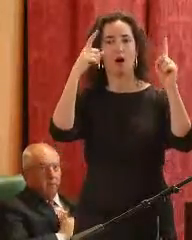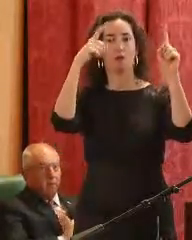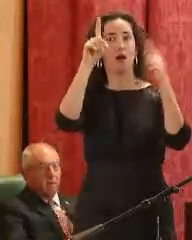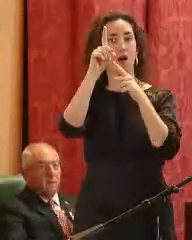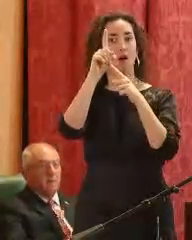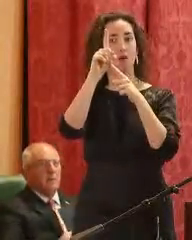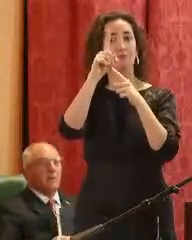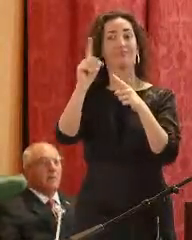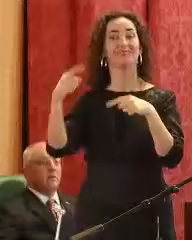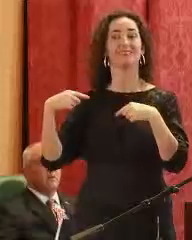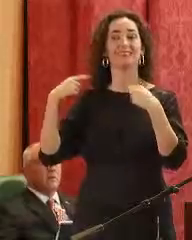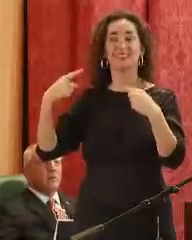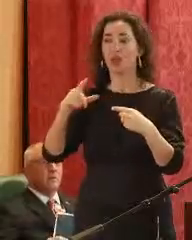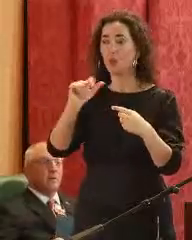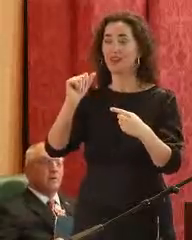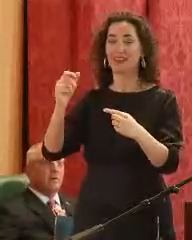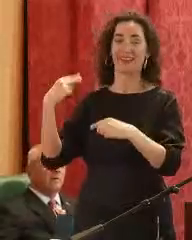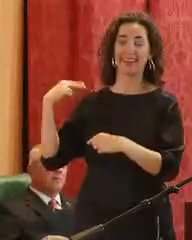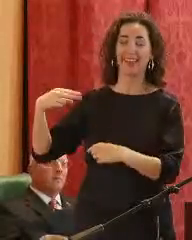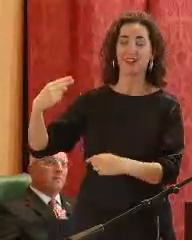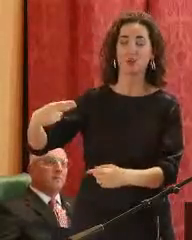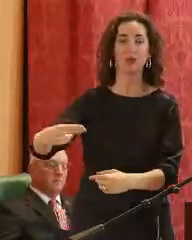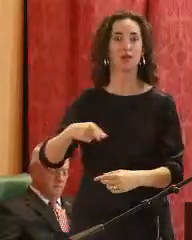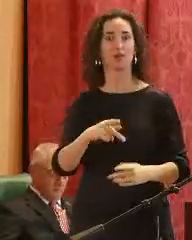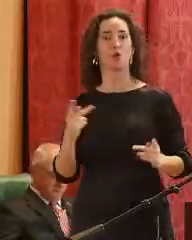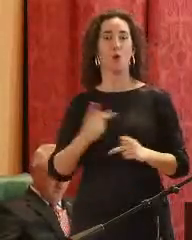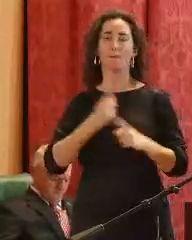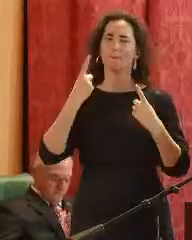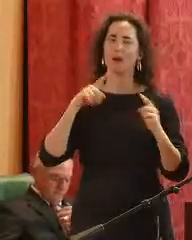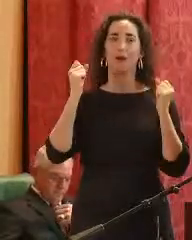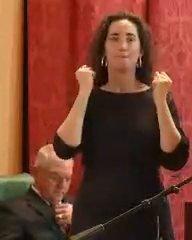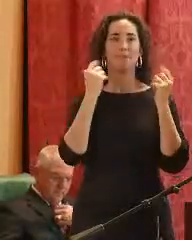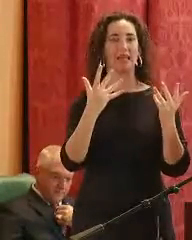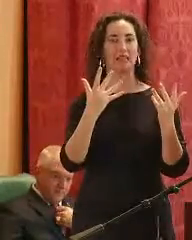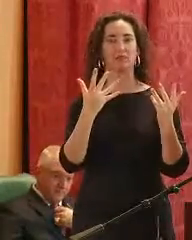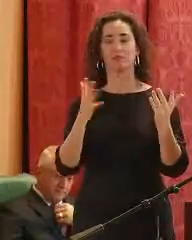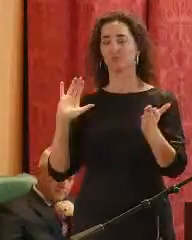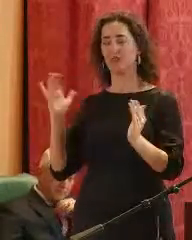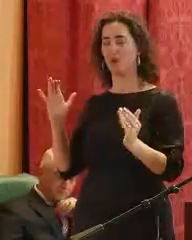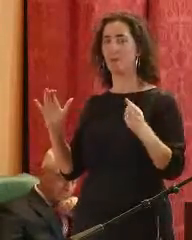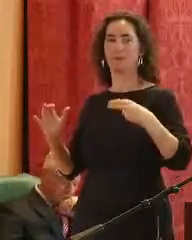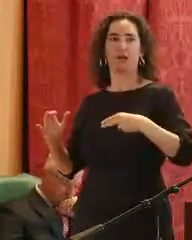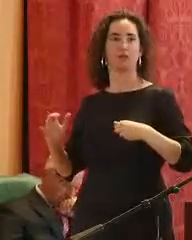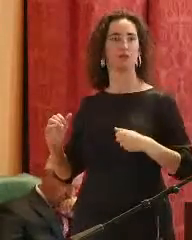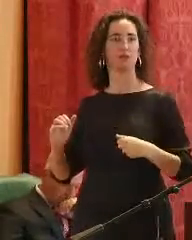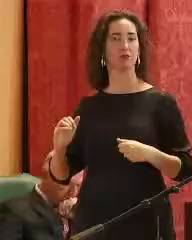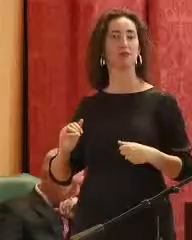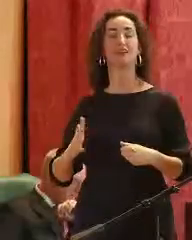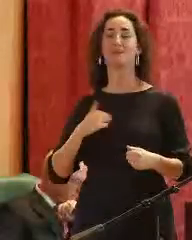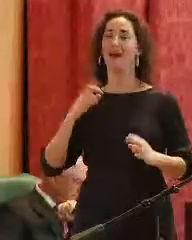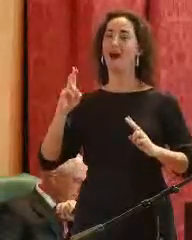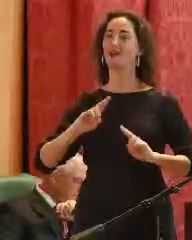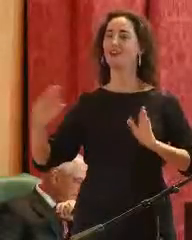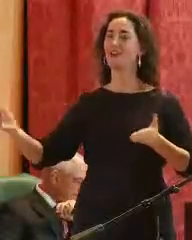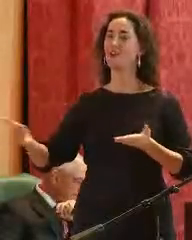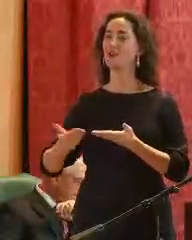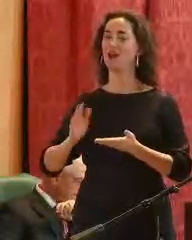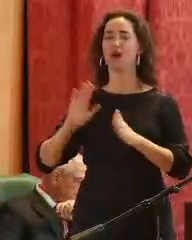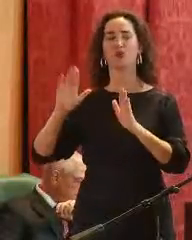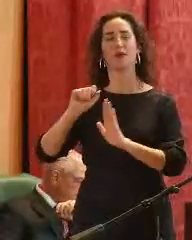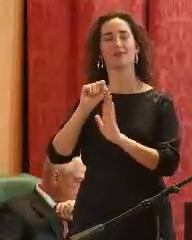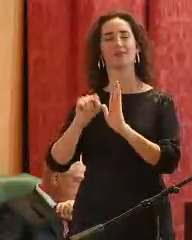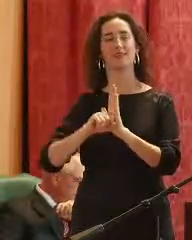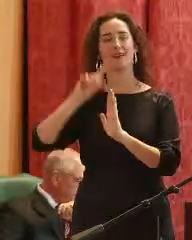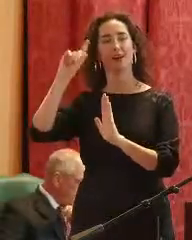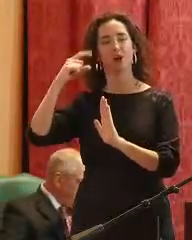in the history of our state. It is an honor for me to present to you the governor of our great